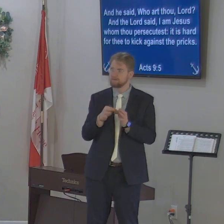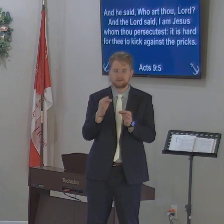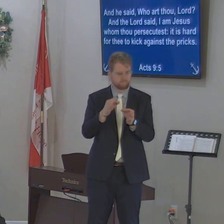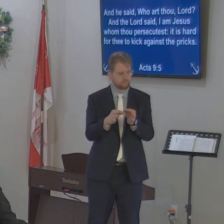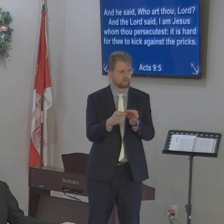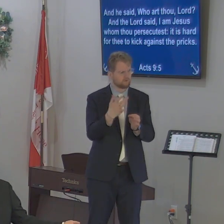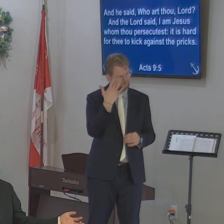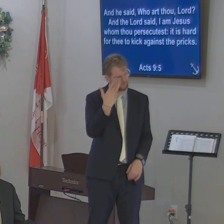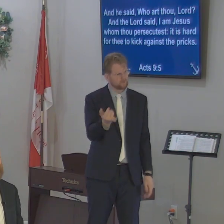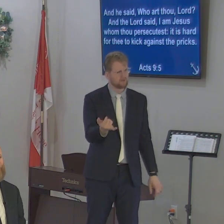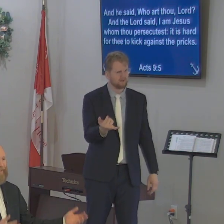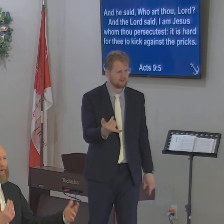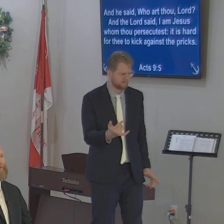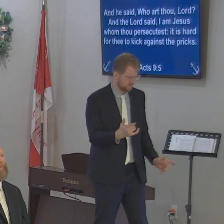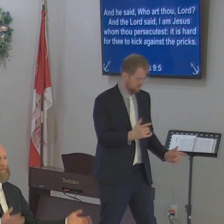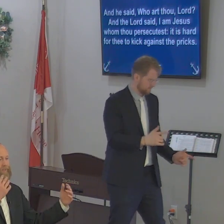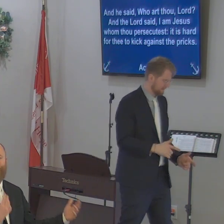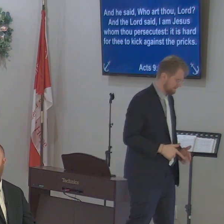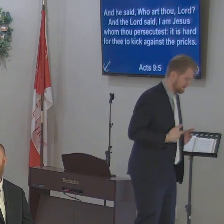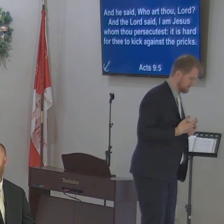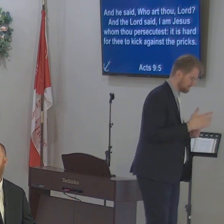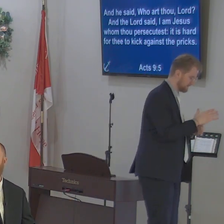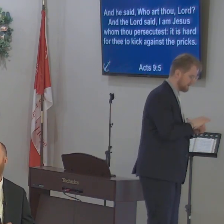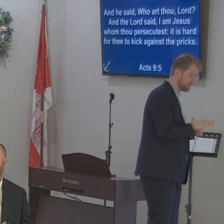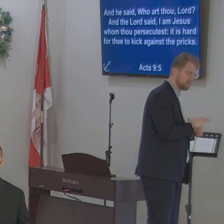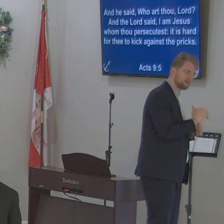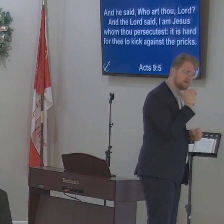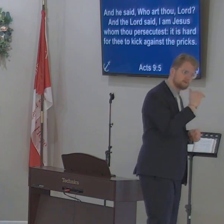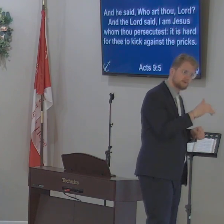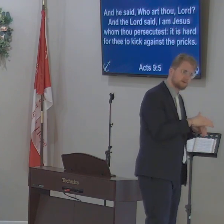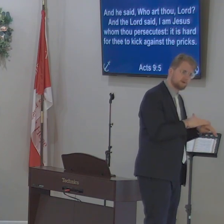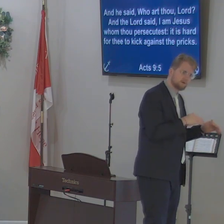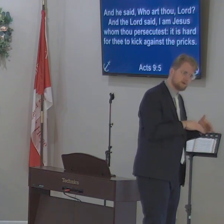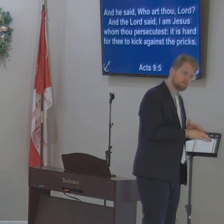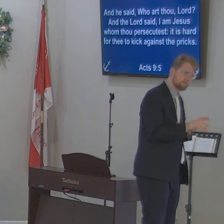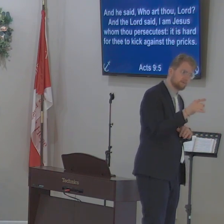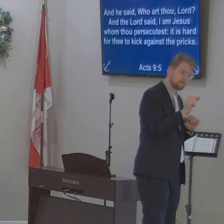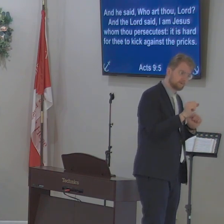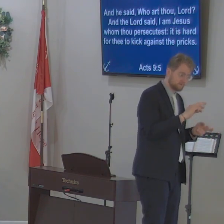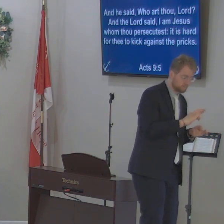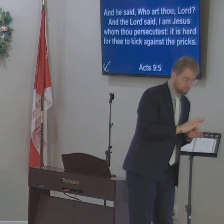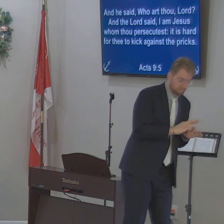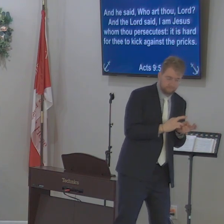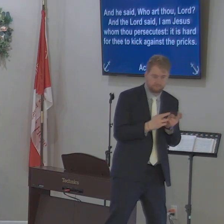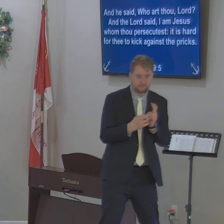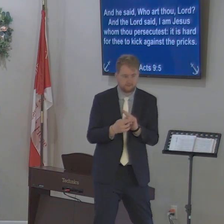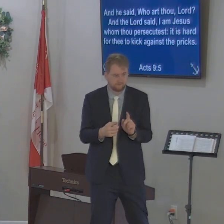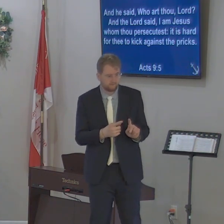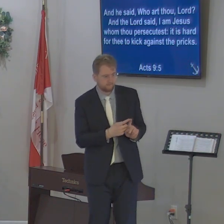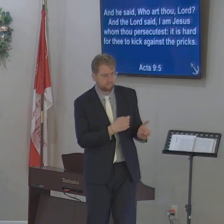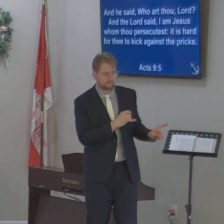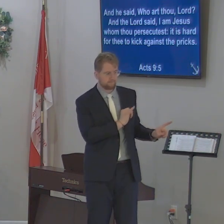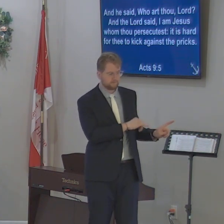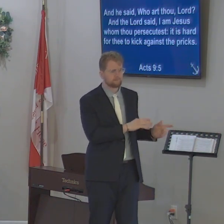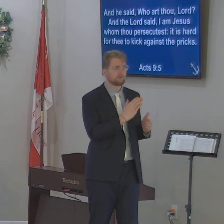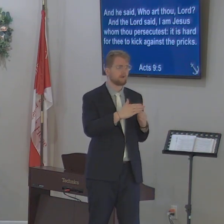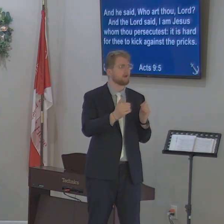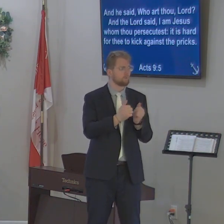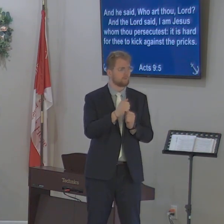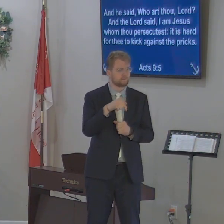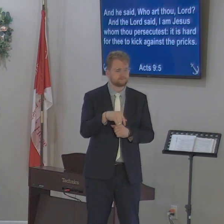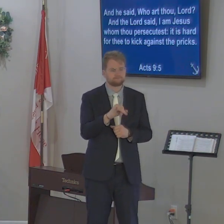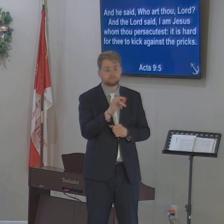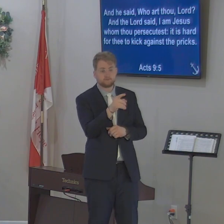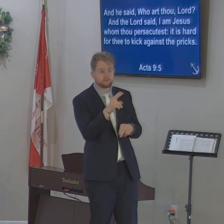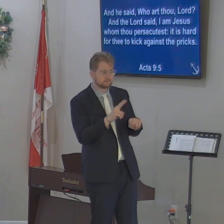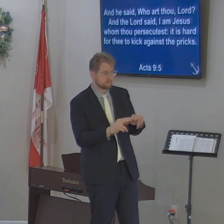Why live in an area that's uncomfortable when you can repent and turn from that? I'm going to end with this. If you're